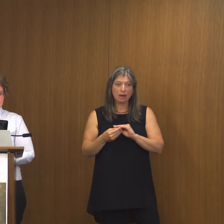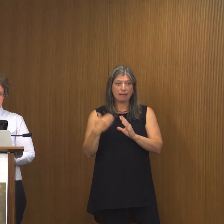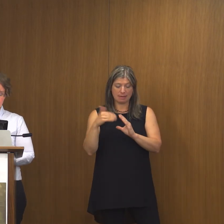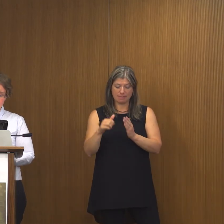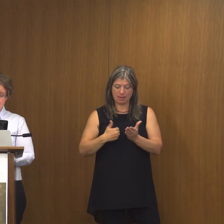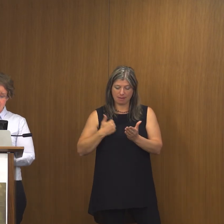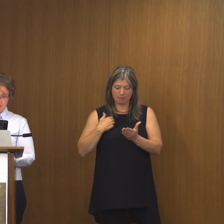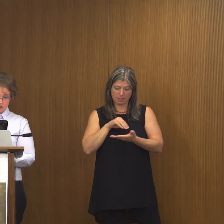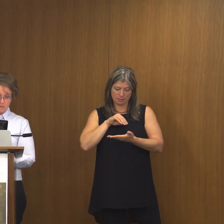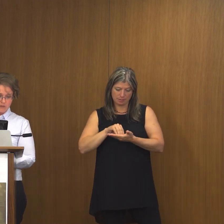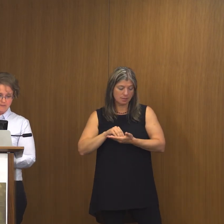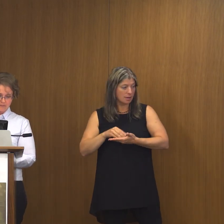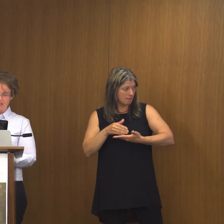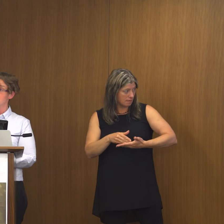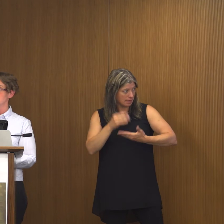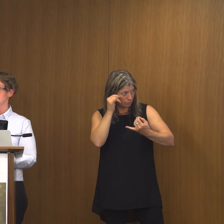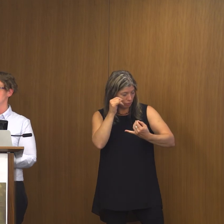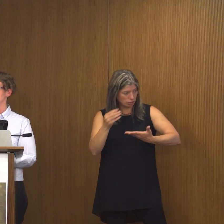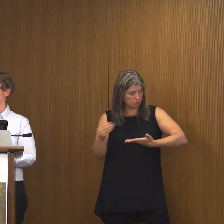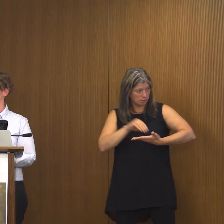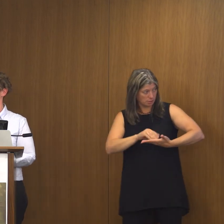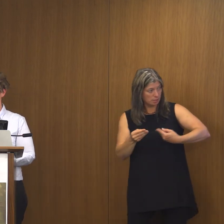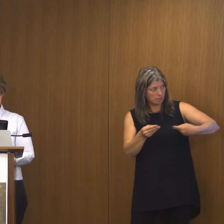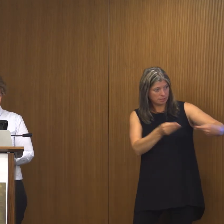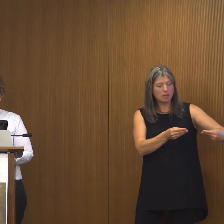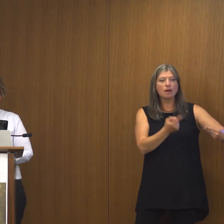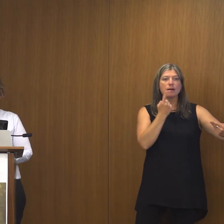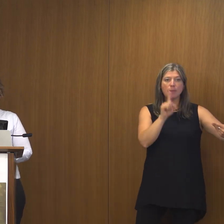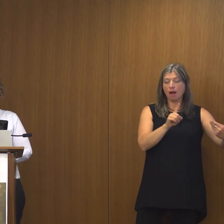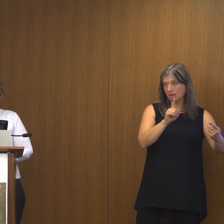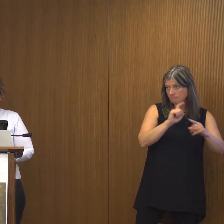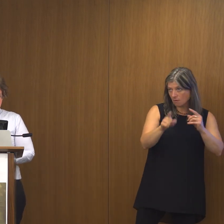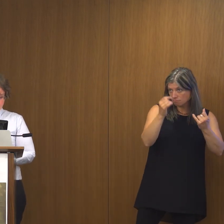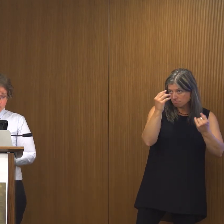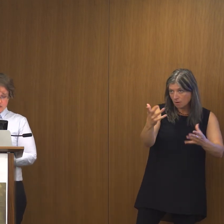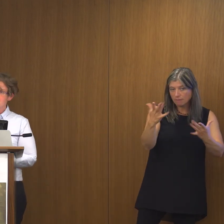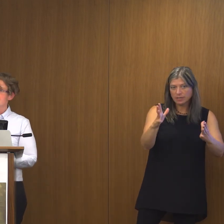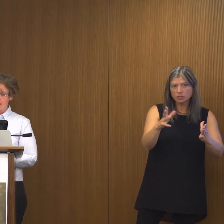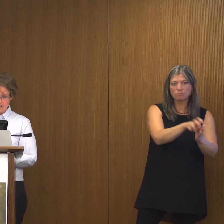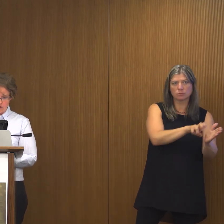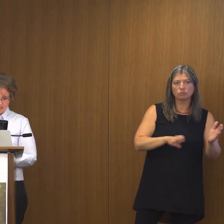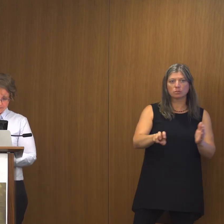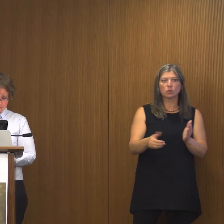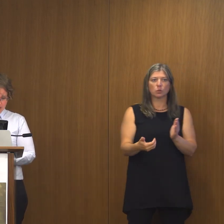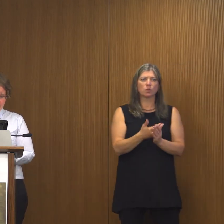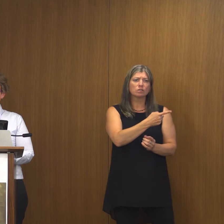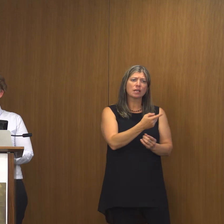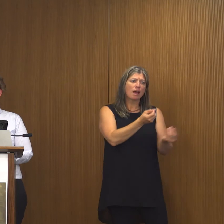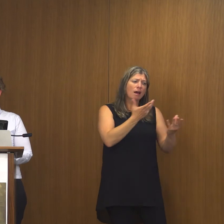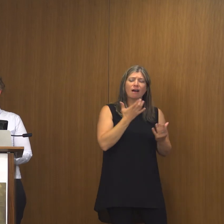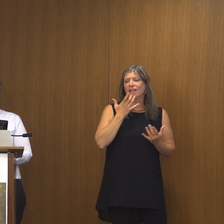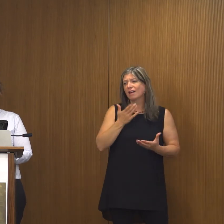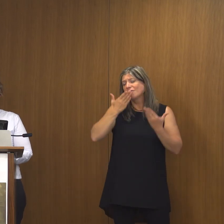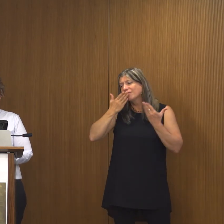tools, Annie advocated for her boy and he was transferred to a new bus. Annie told me she was lucky to know me, that I had